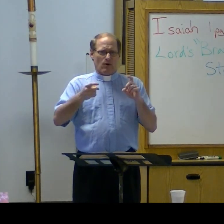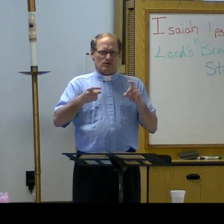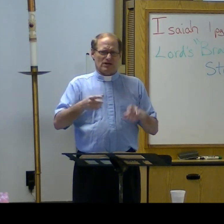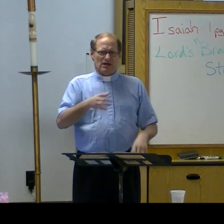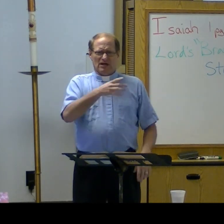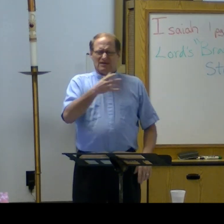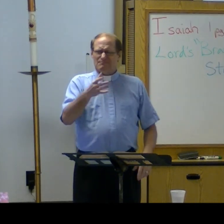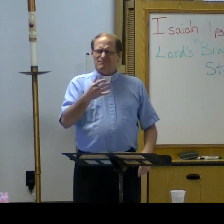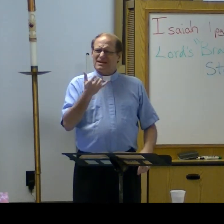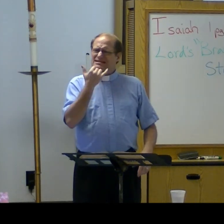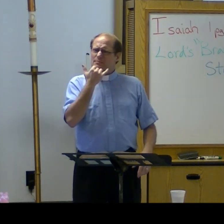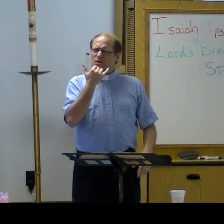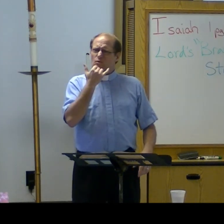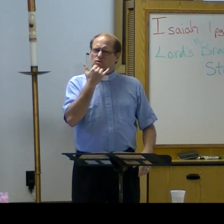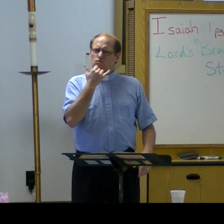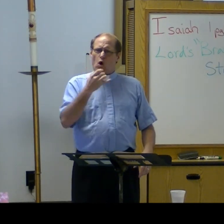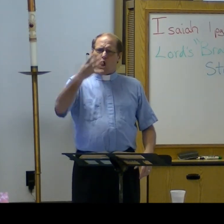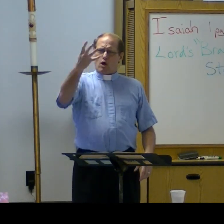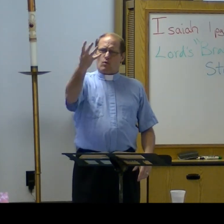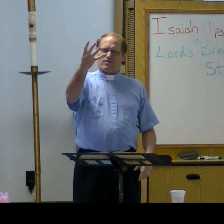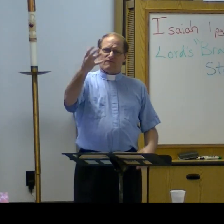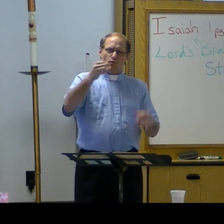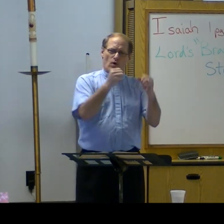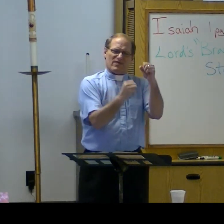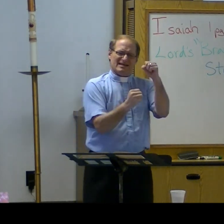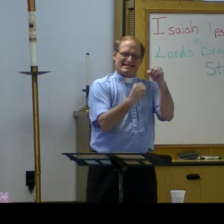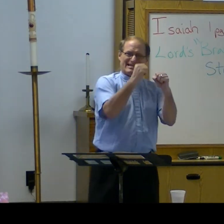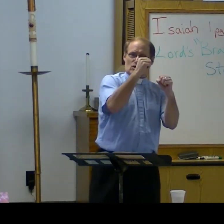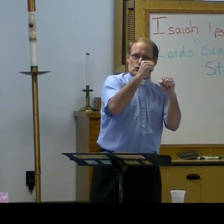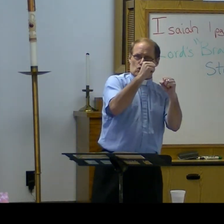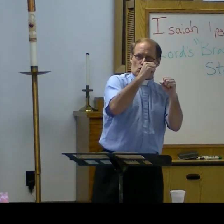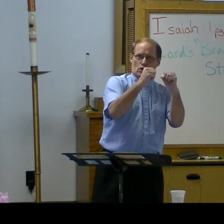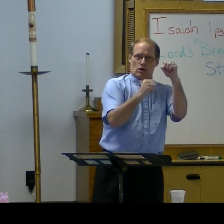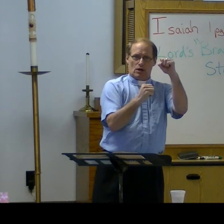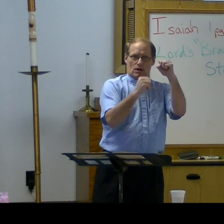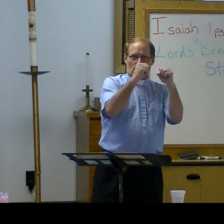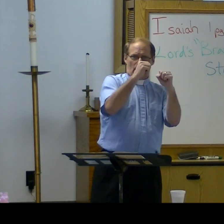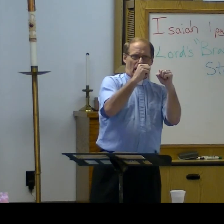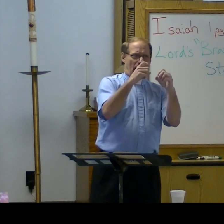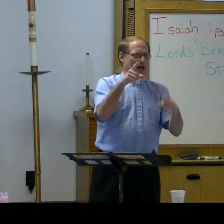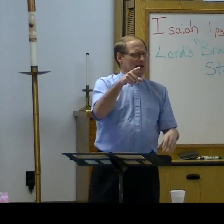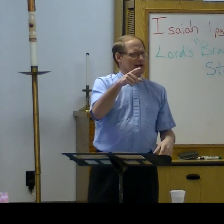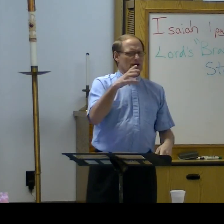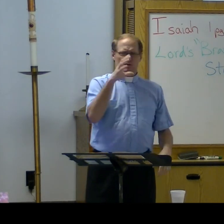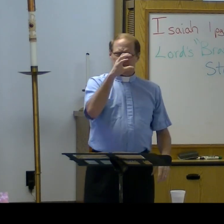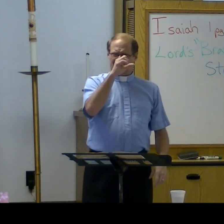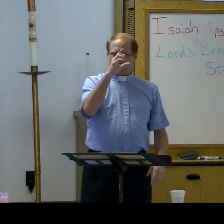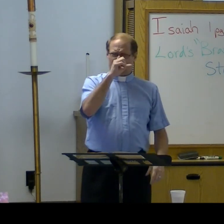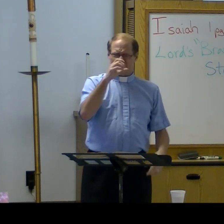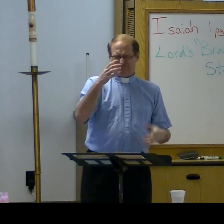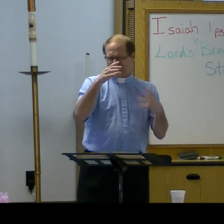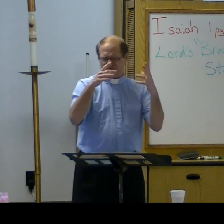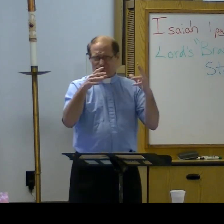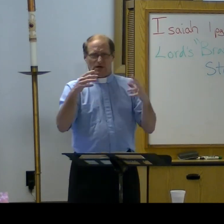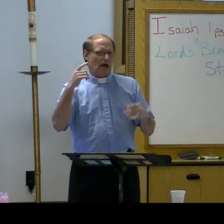out. Something was wrong with the fourth cylinder, and it was missing. I